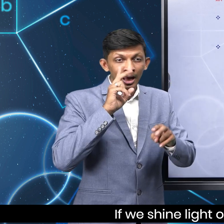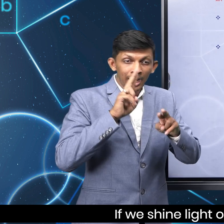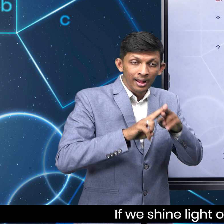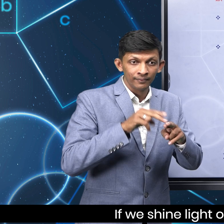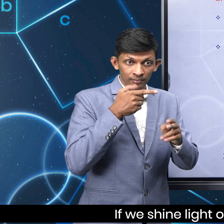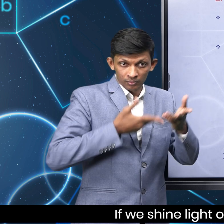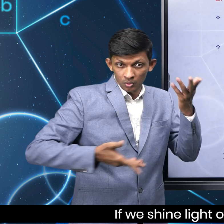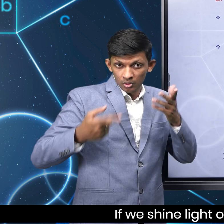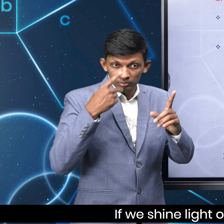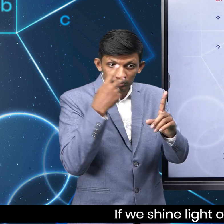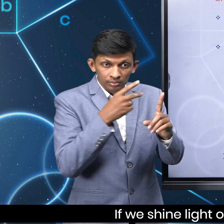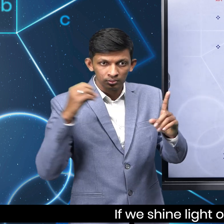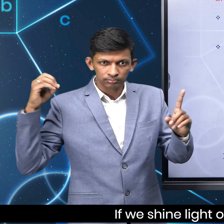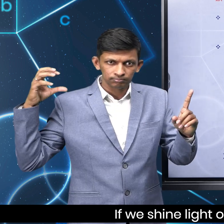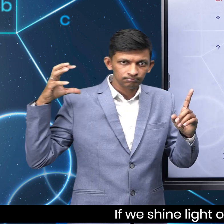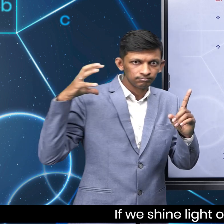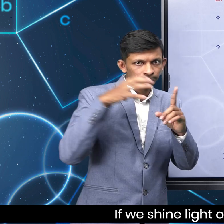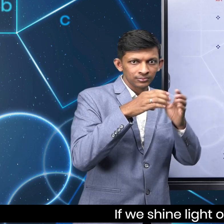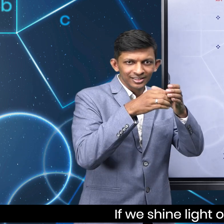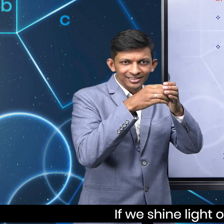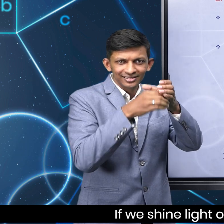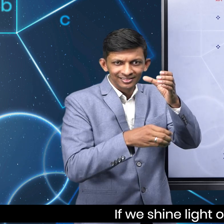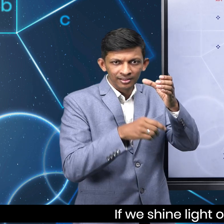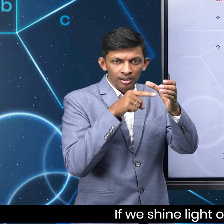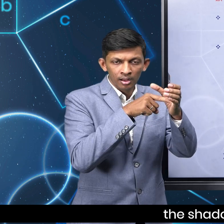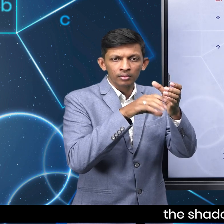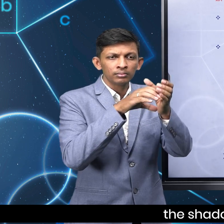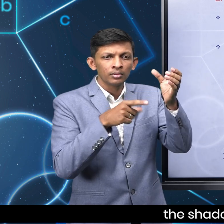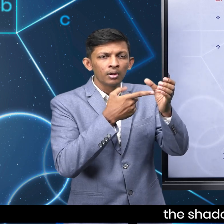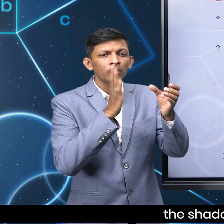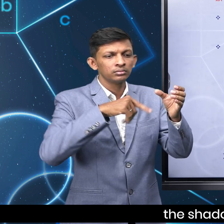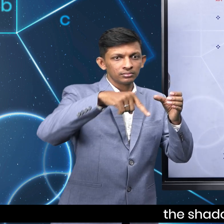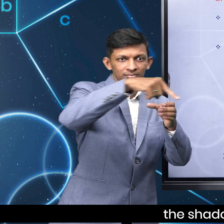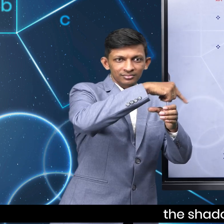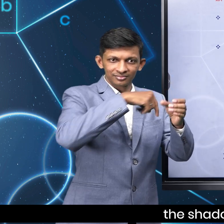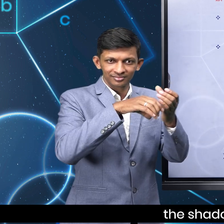If we shine light on a cylinder from its circular side, the shadow formed will be a circle.